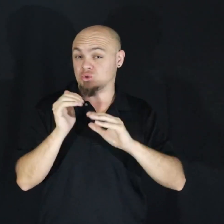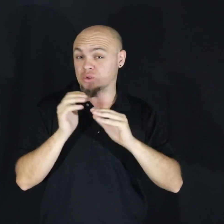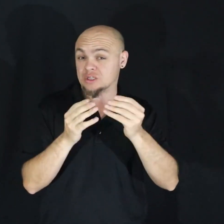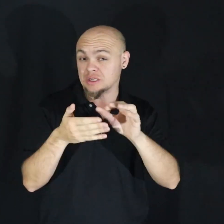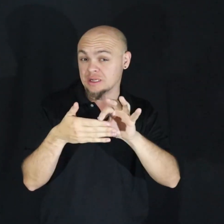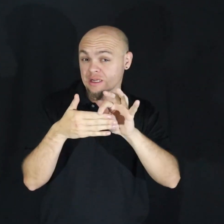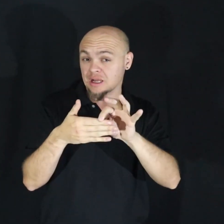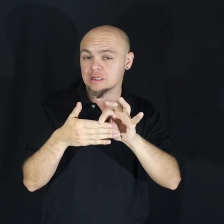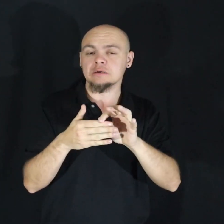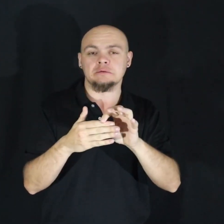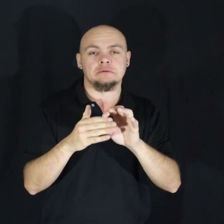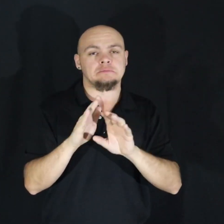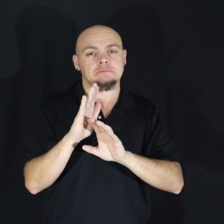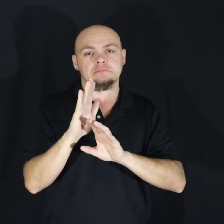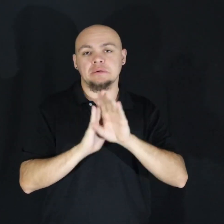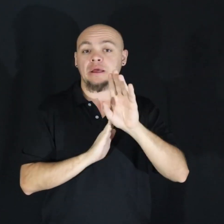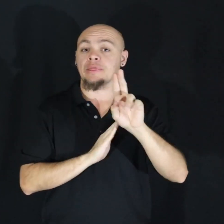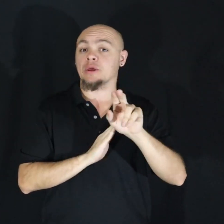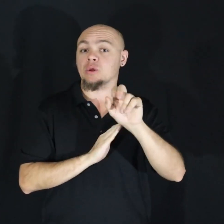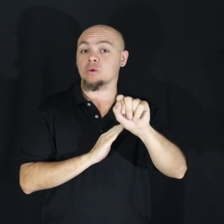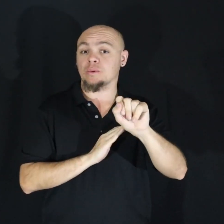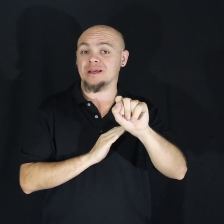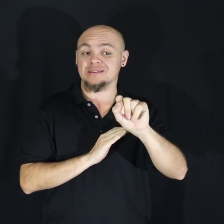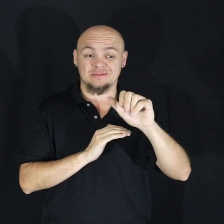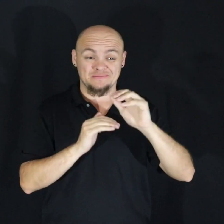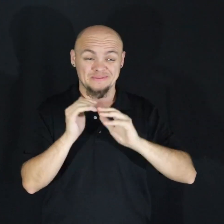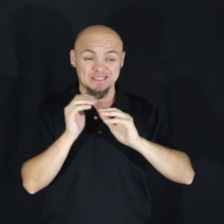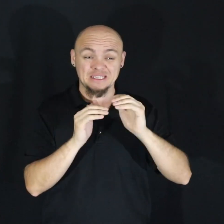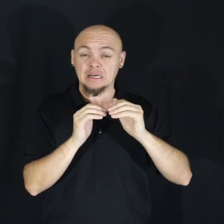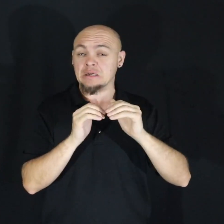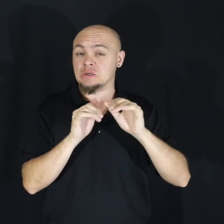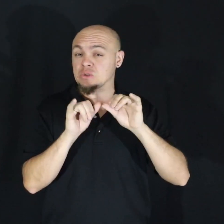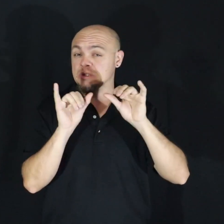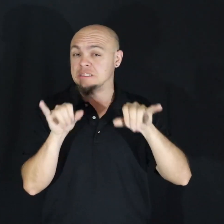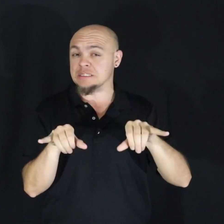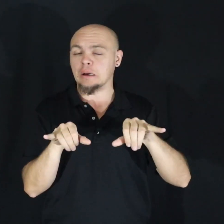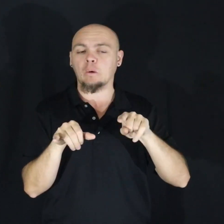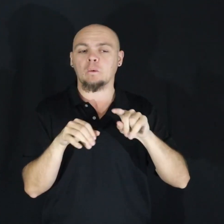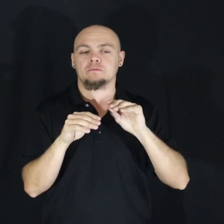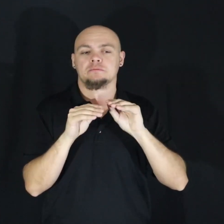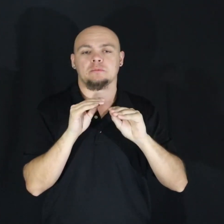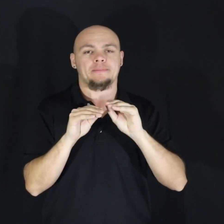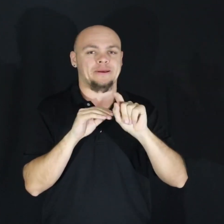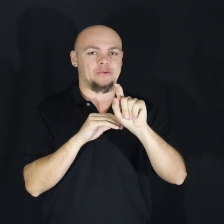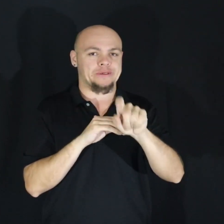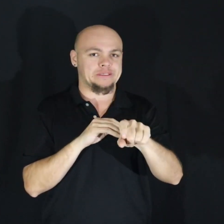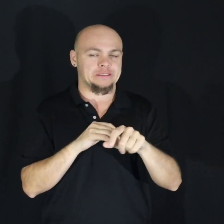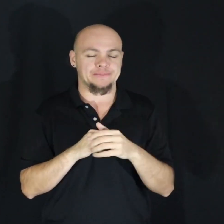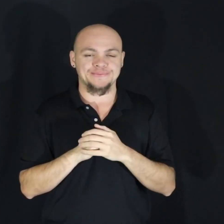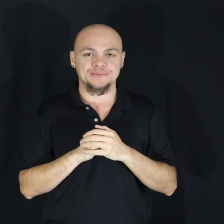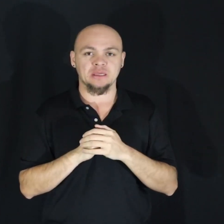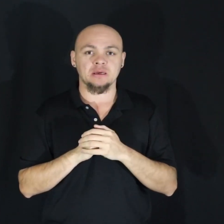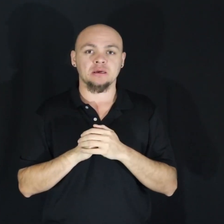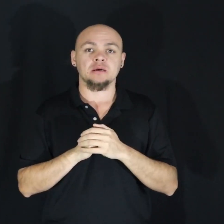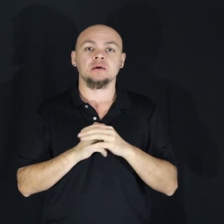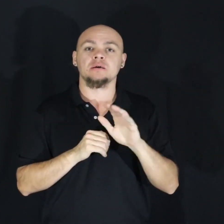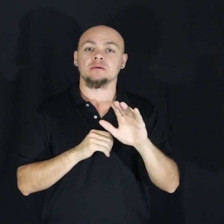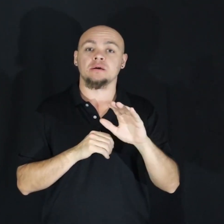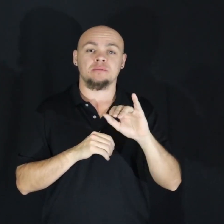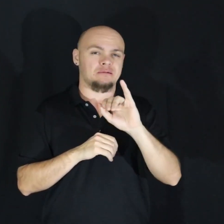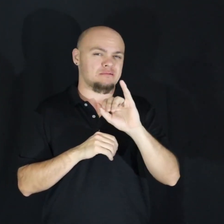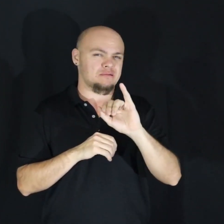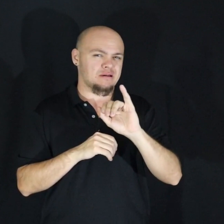And considering the state of U.S. infrastructure, probably need to be repaired as well. Now, back to the interstate